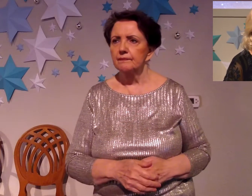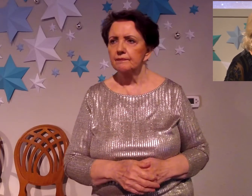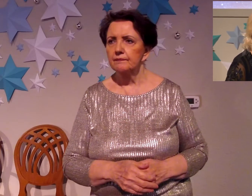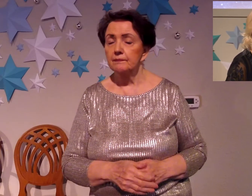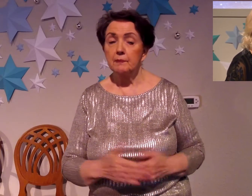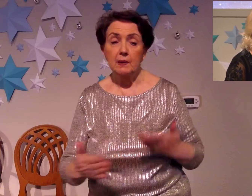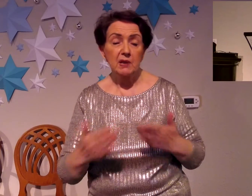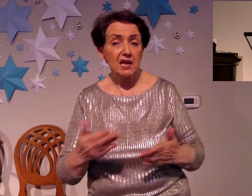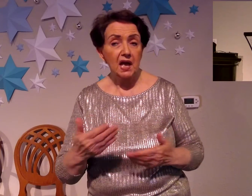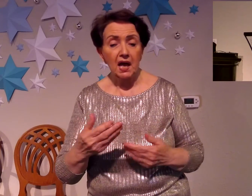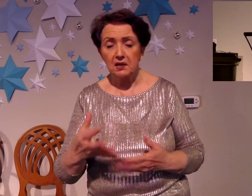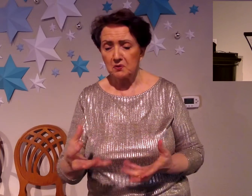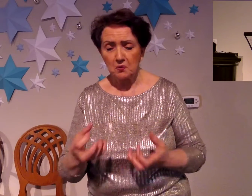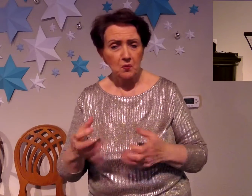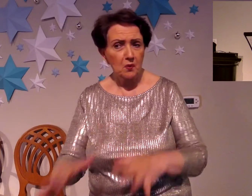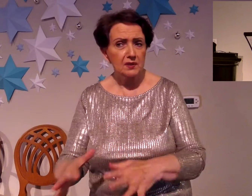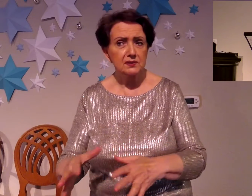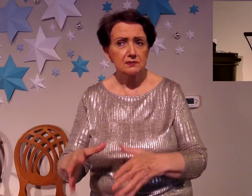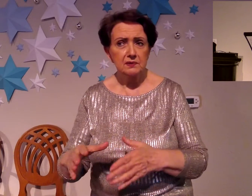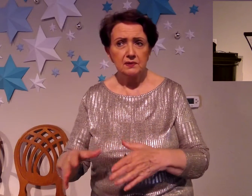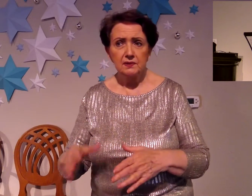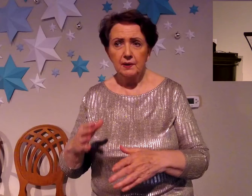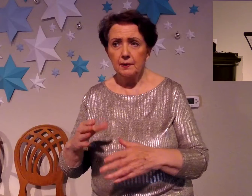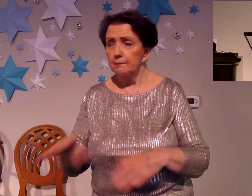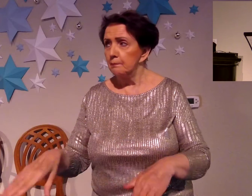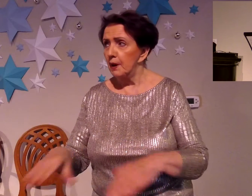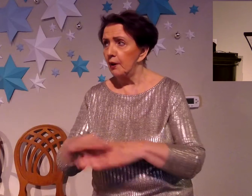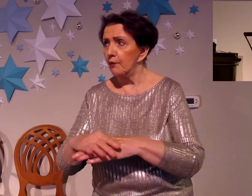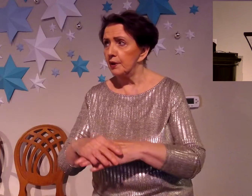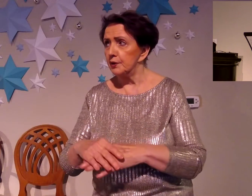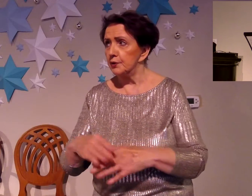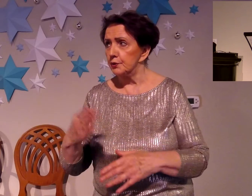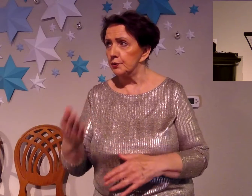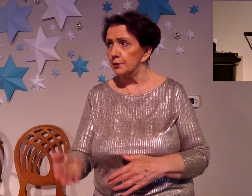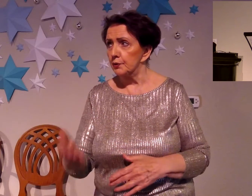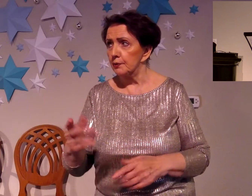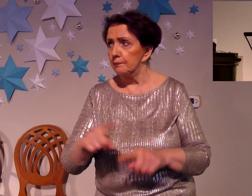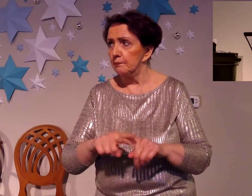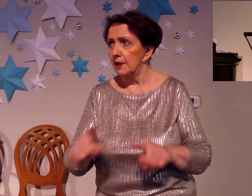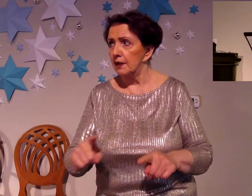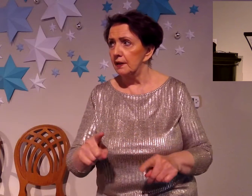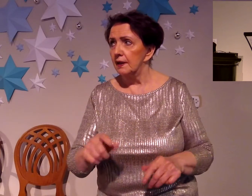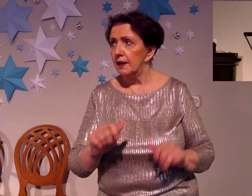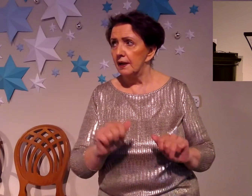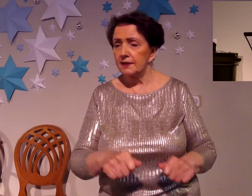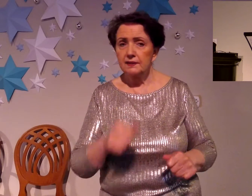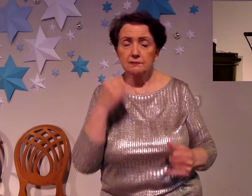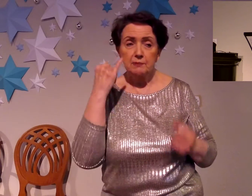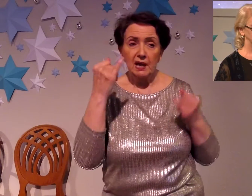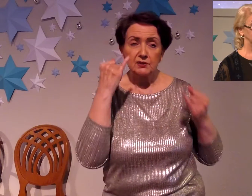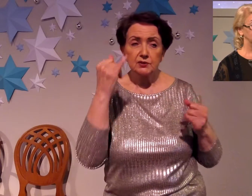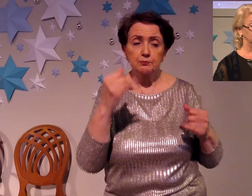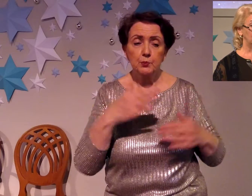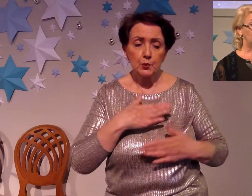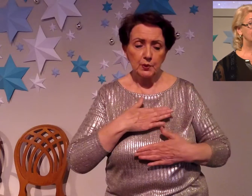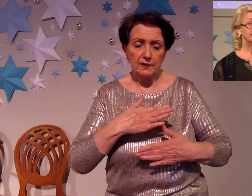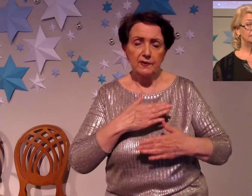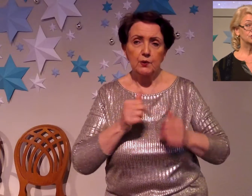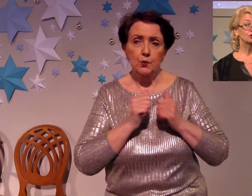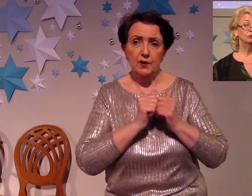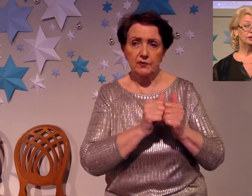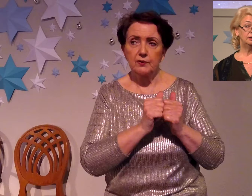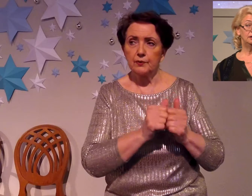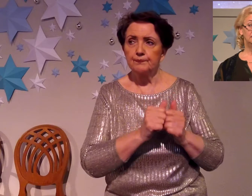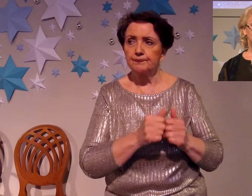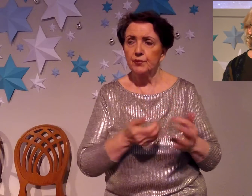marry you, but I could certainly imagine breathing with you through something. I